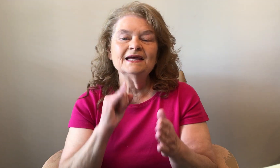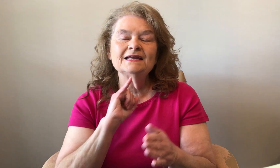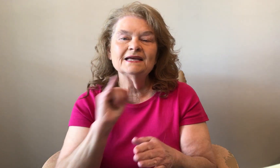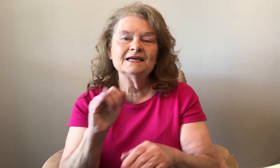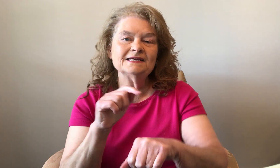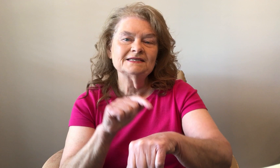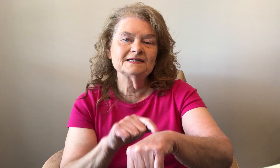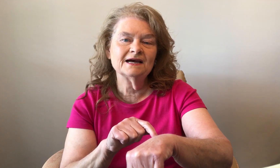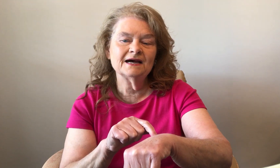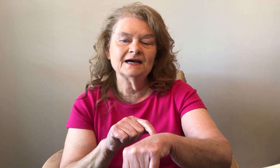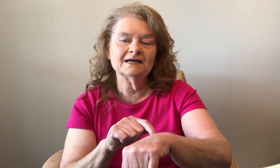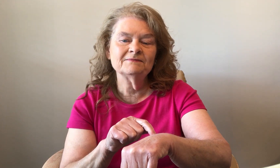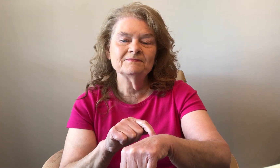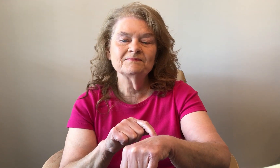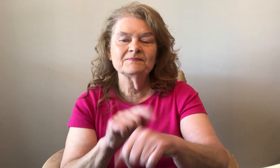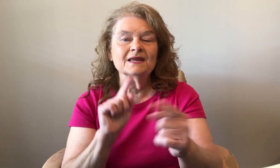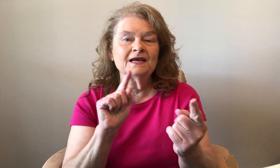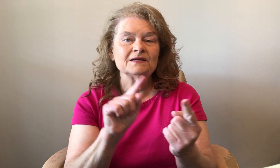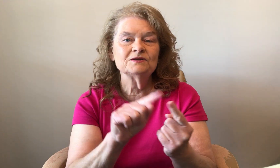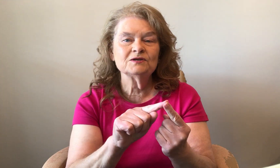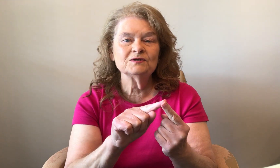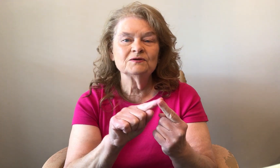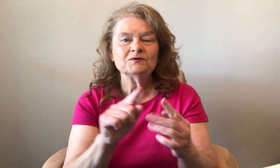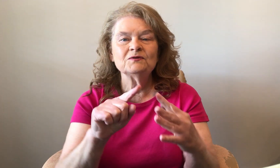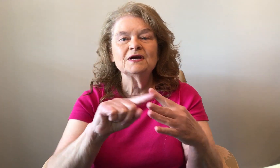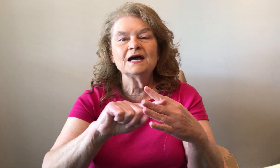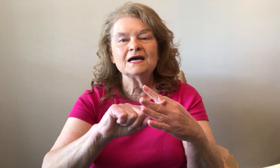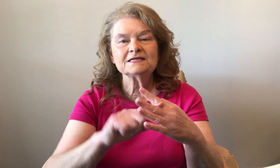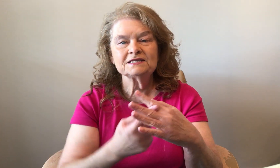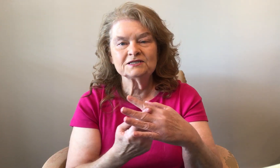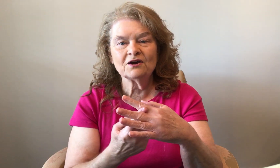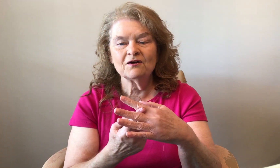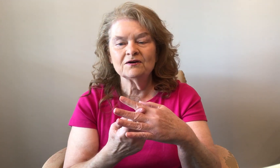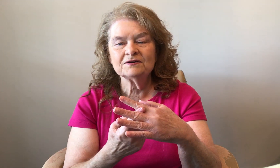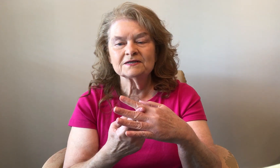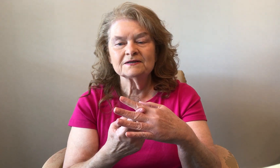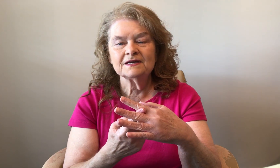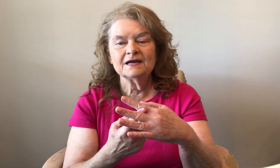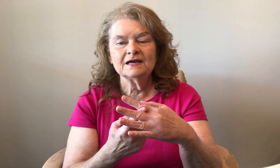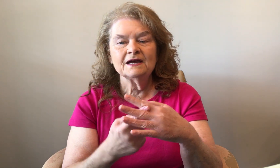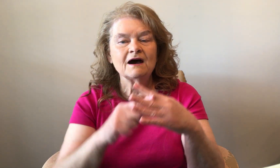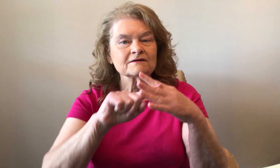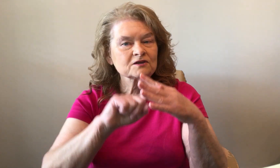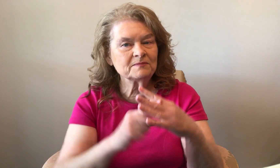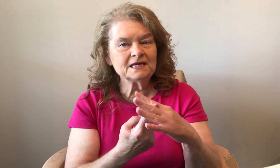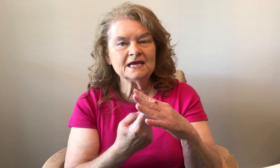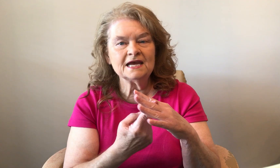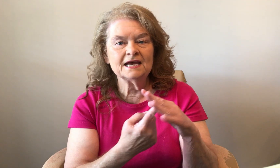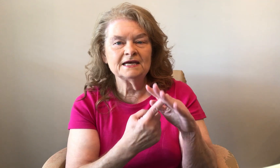It is time to start, also begin,